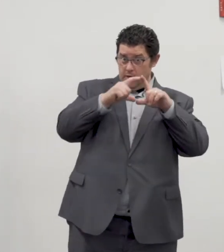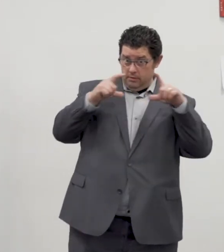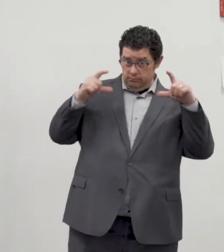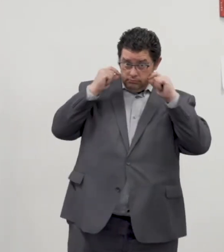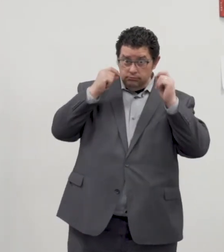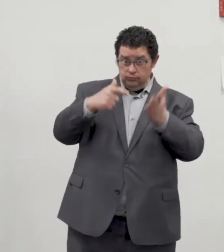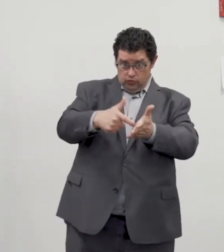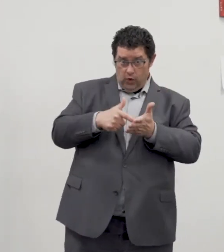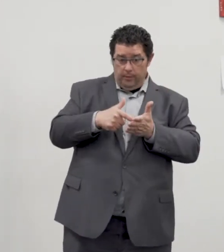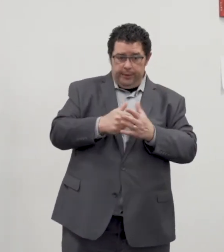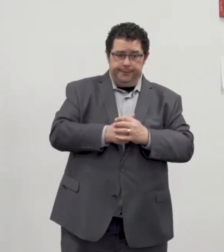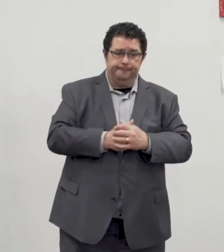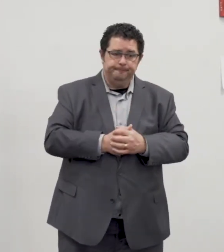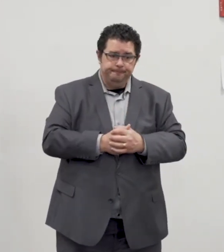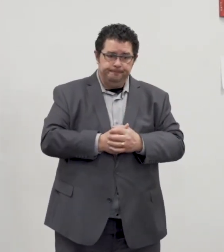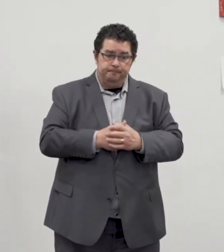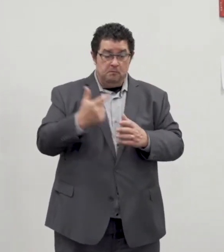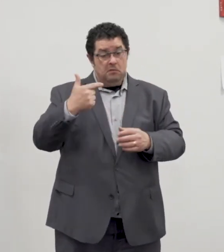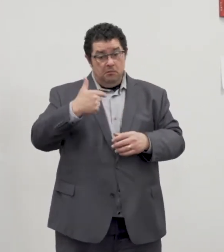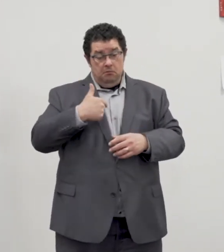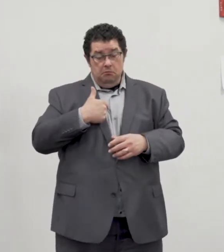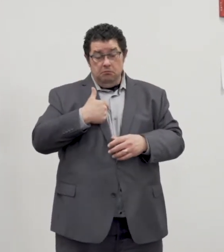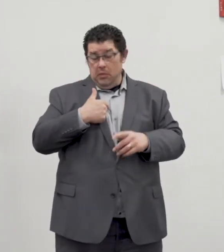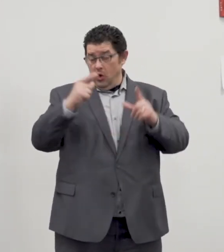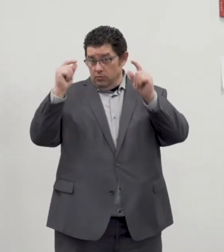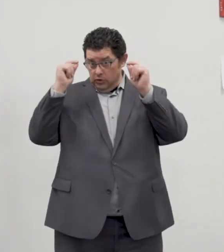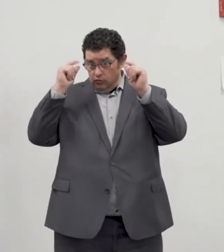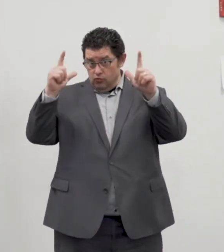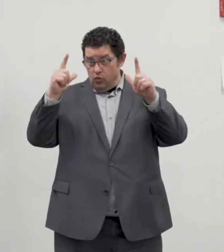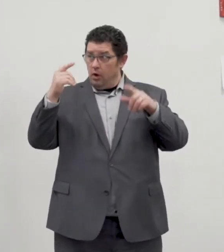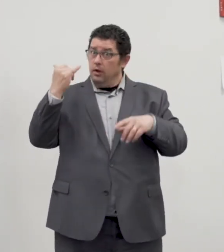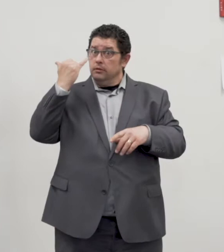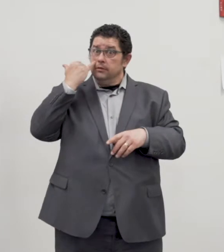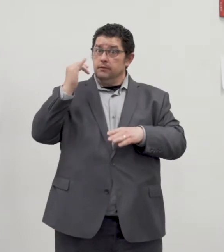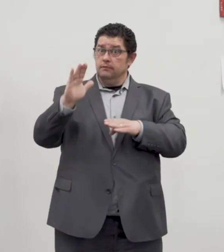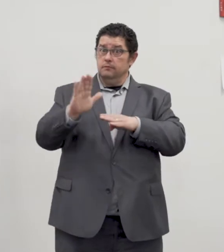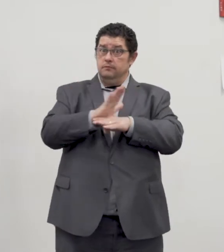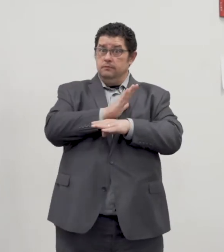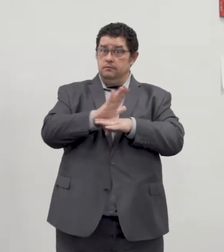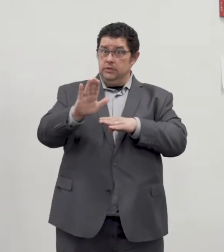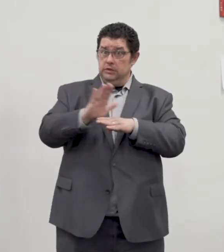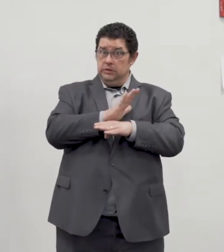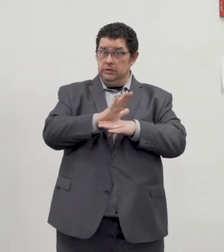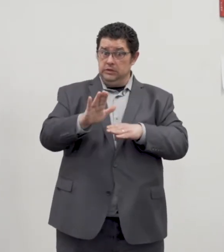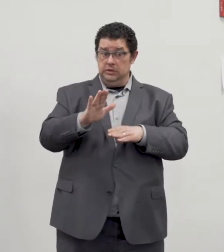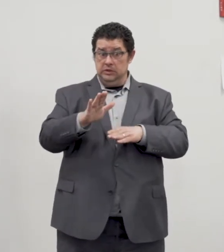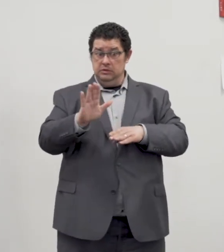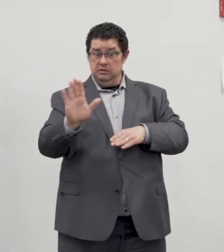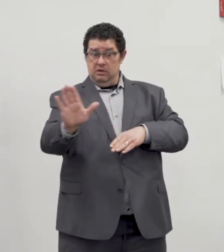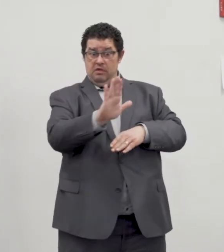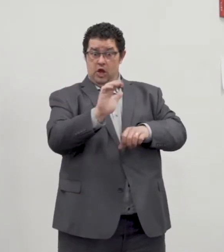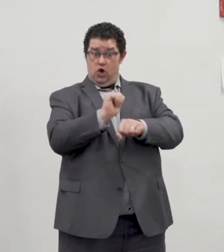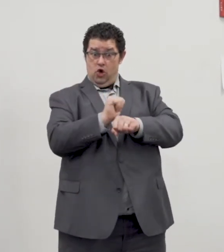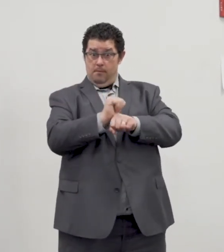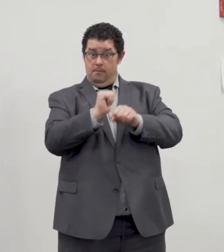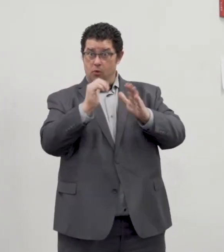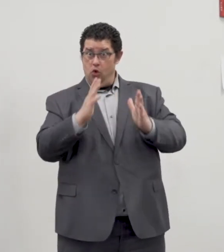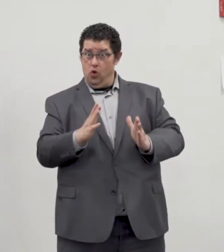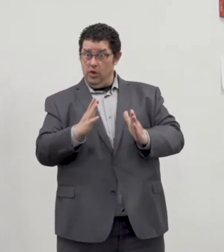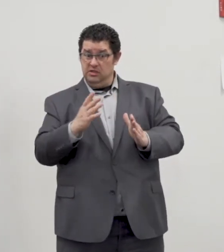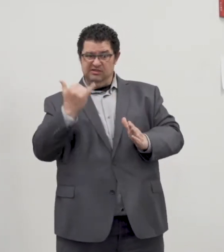will be very surprised if businesses whose employees are not wearing masks will get